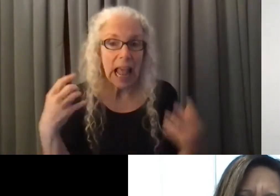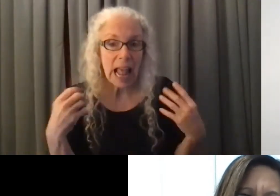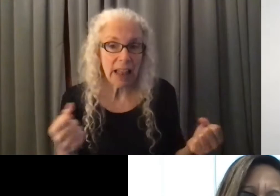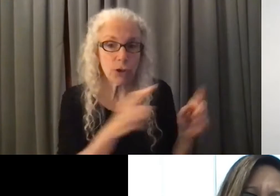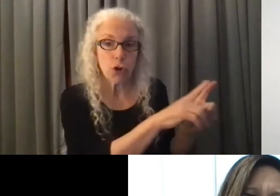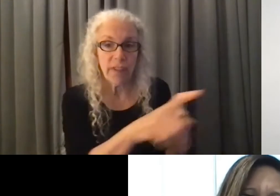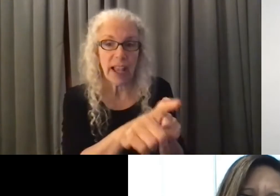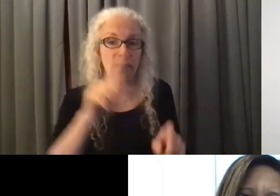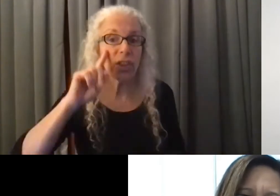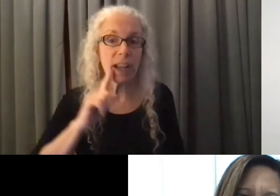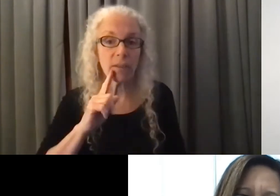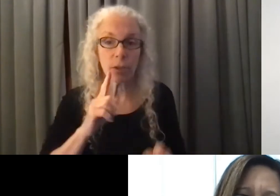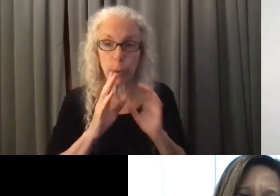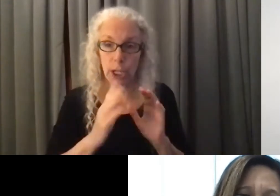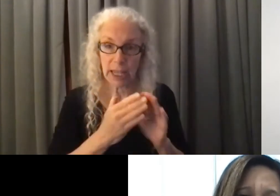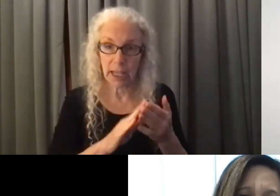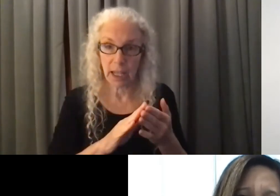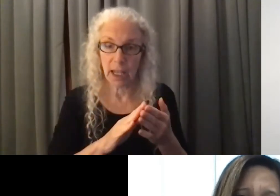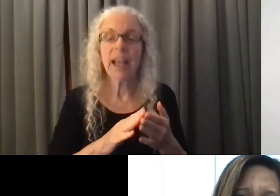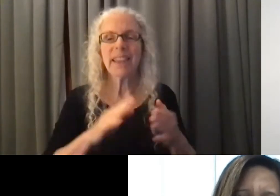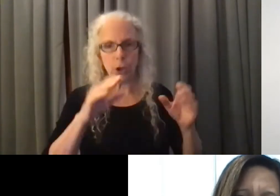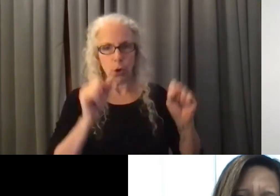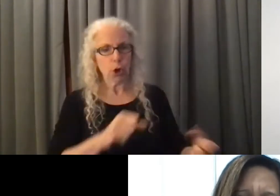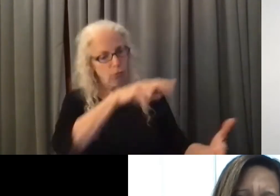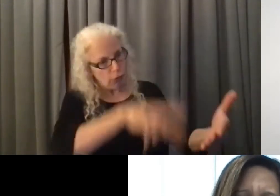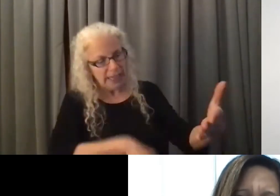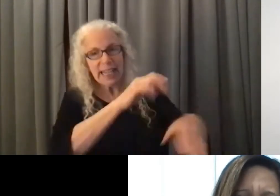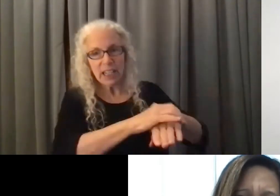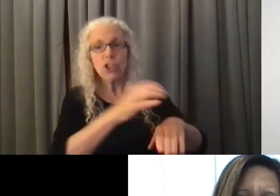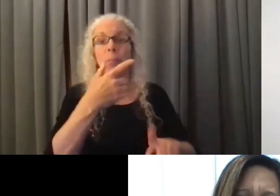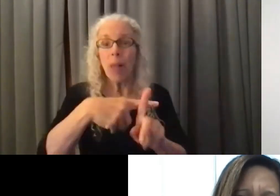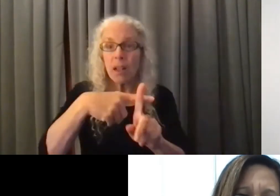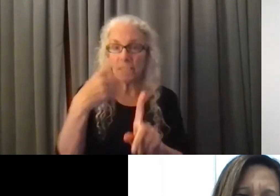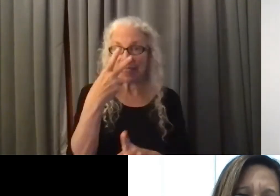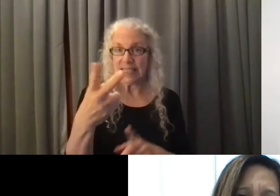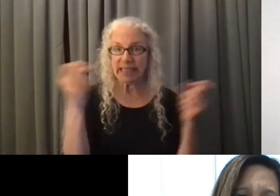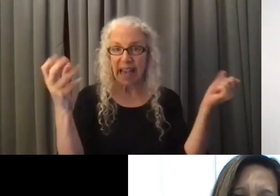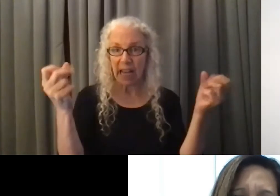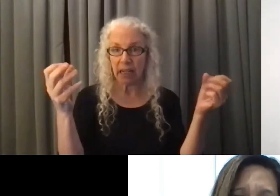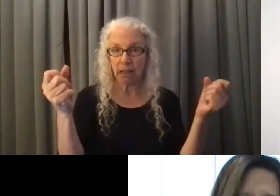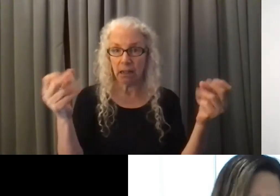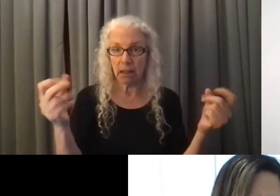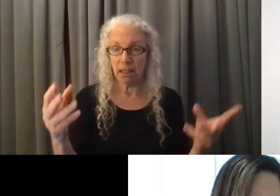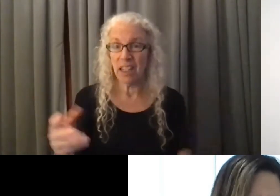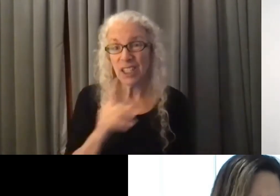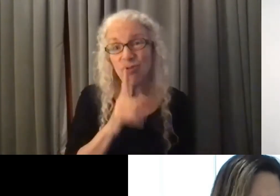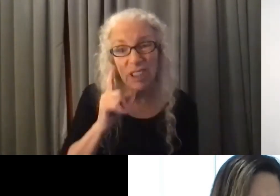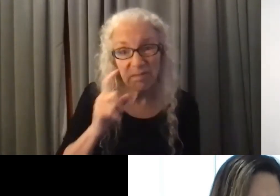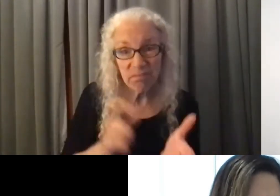fully accessible in both ASL and English. And I think that was something to be noted. When you compare